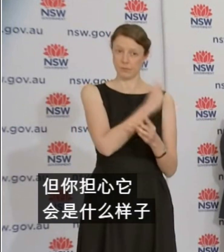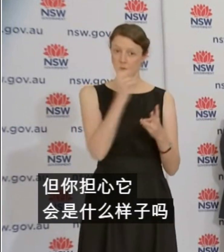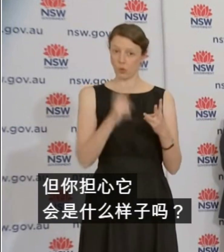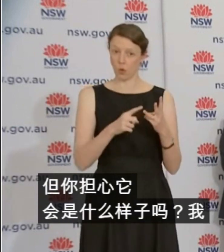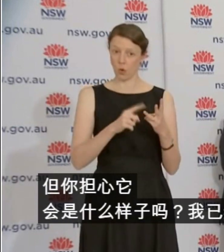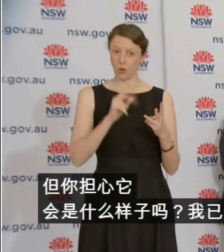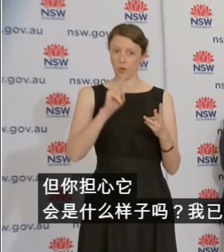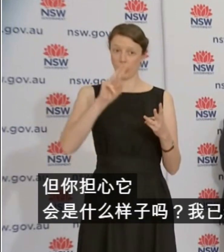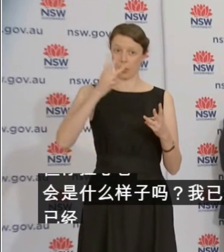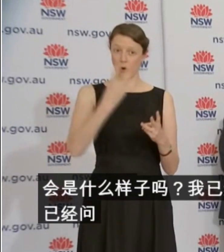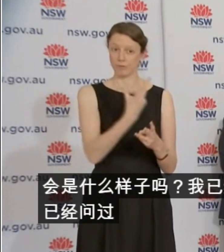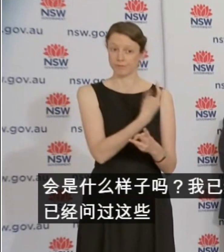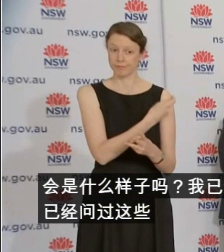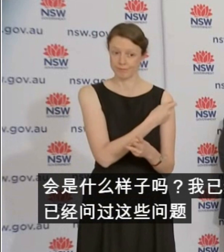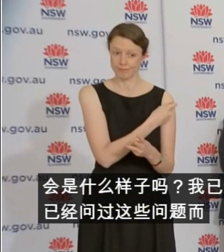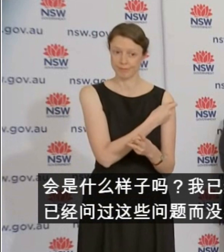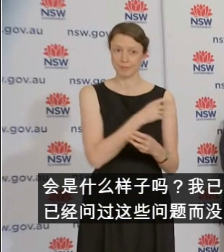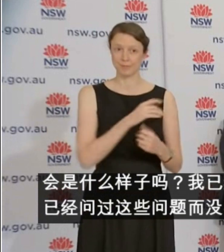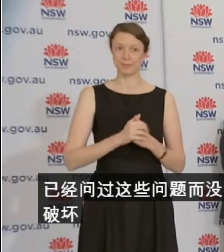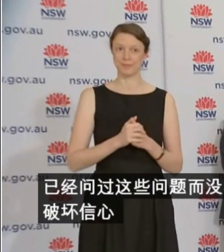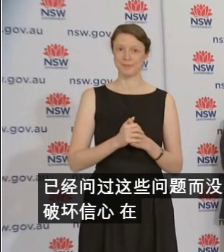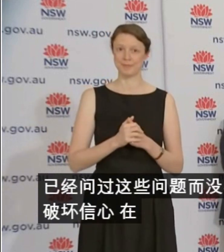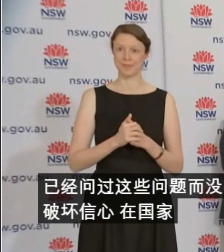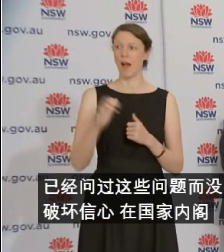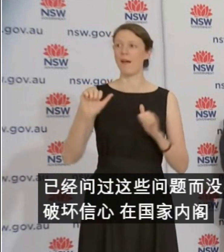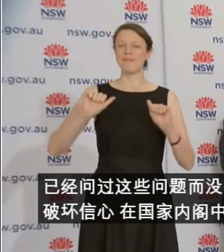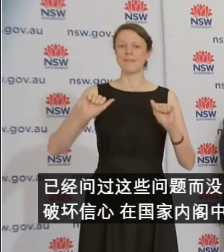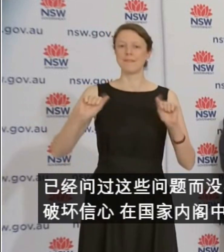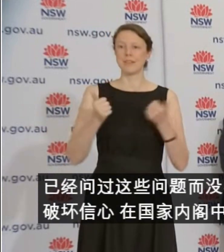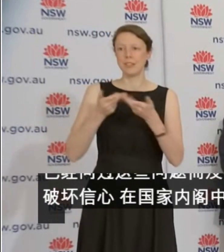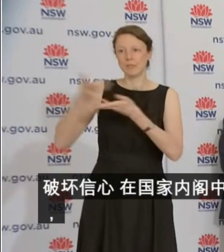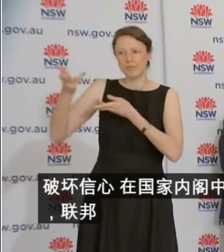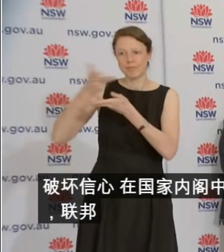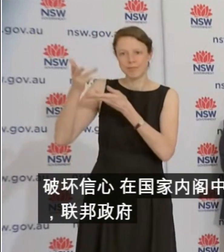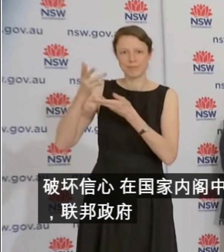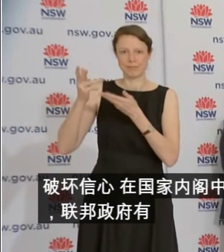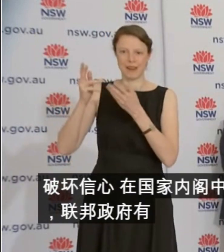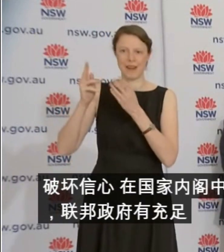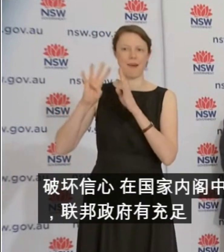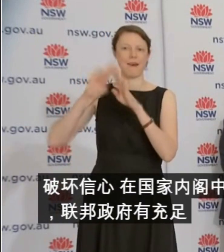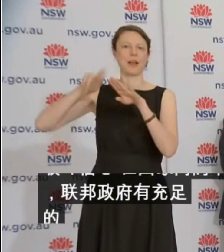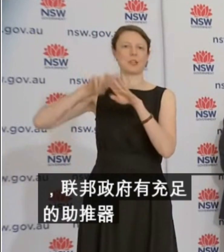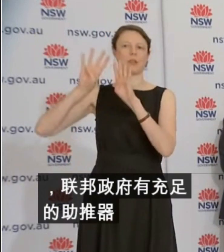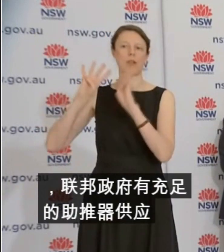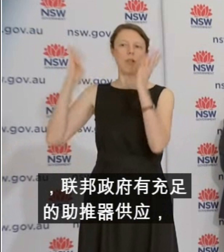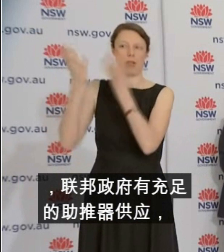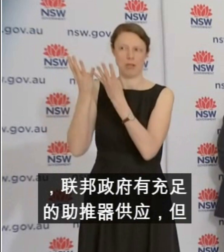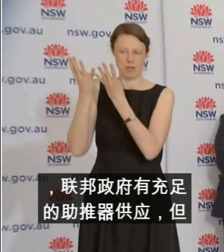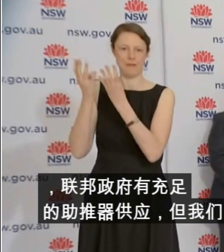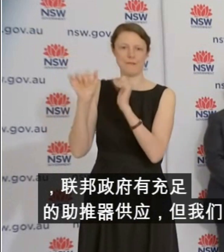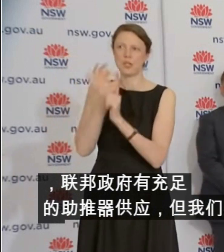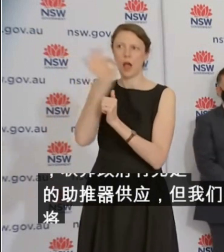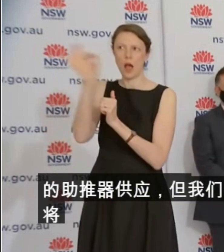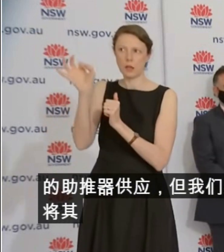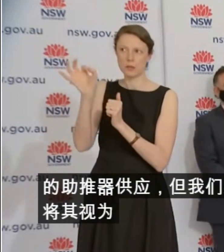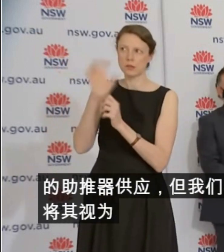to look like No, later I've already asked the questions without breaching confidence in National Cabinet. The federal government has ample supply of the booster shots, but